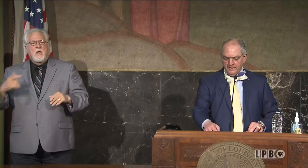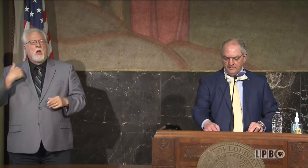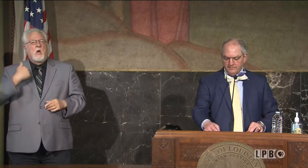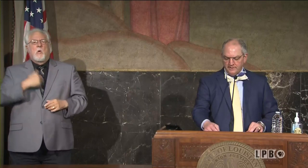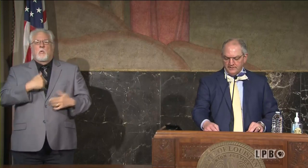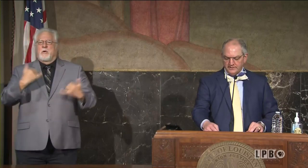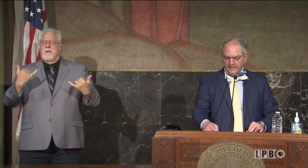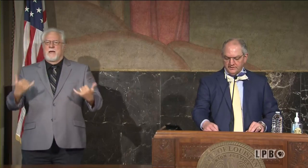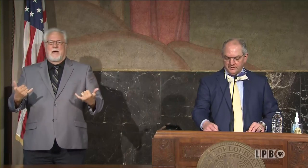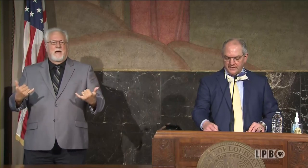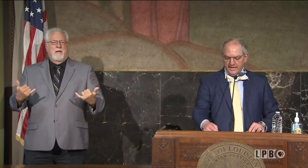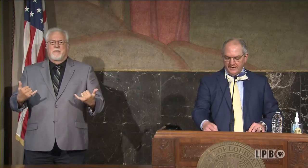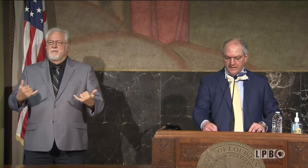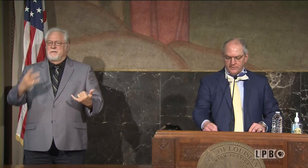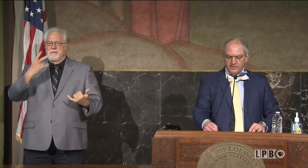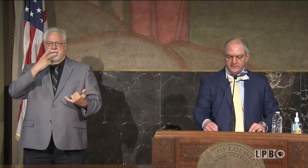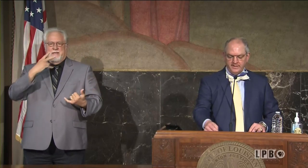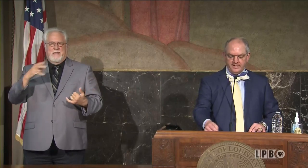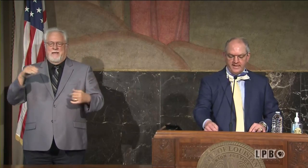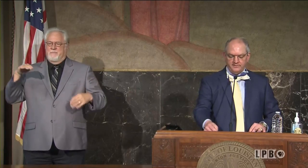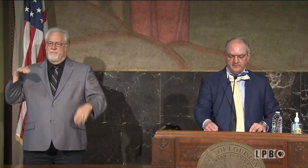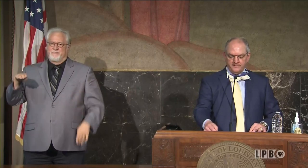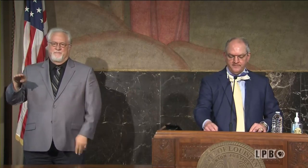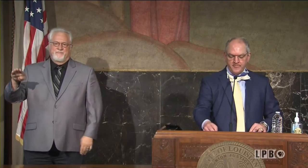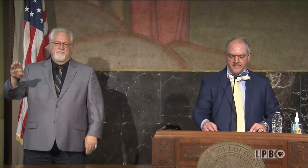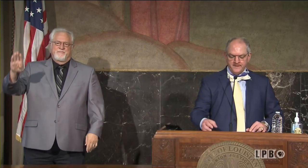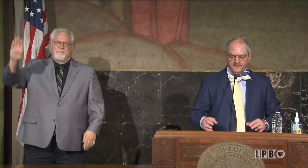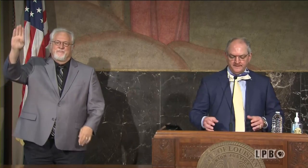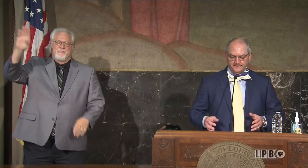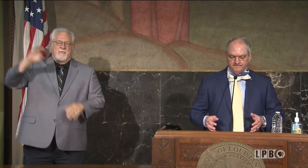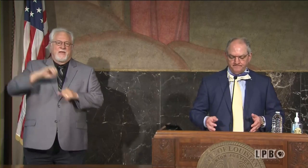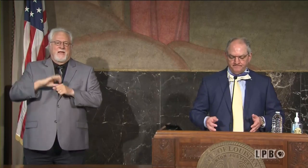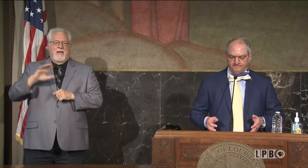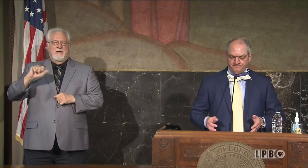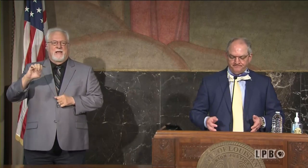we are now seeing a sustained increase in cases.